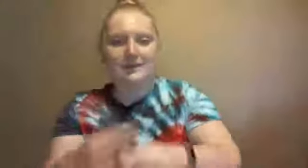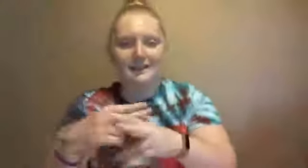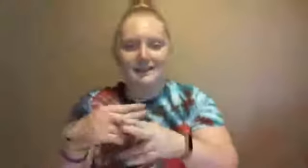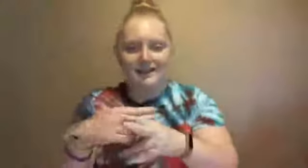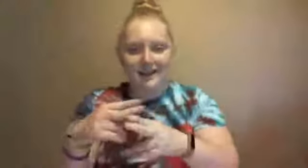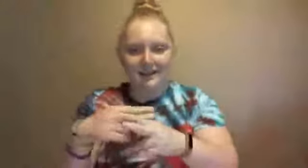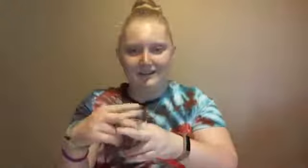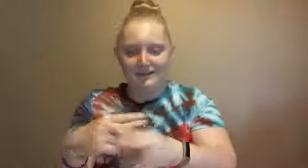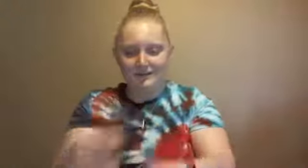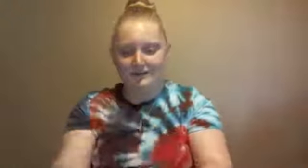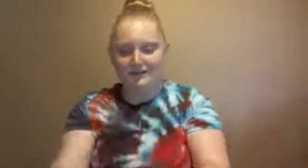Knife.